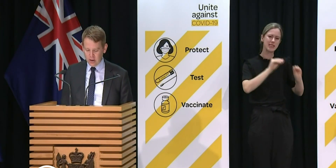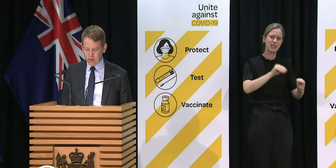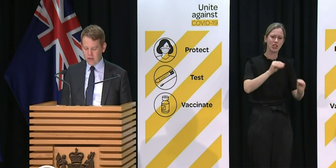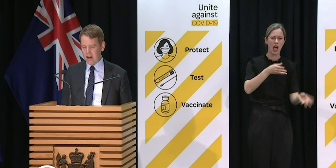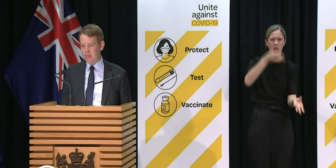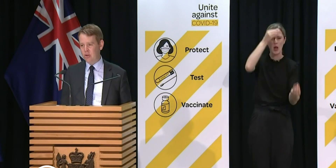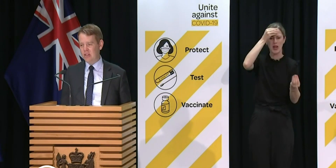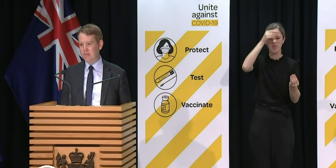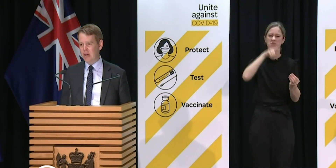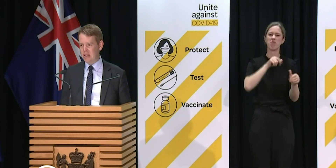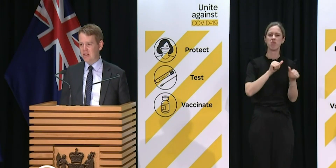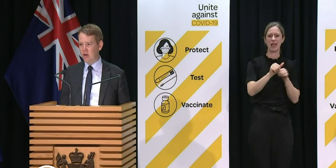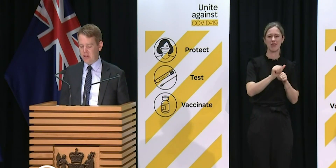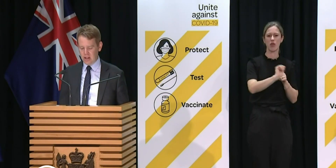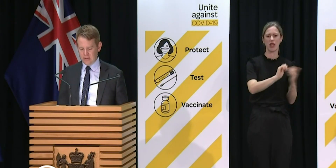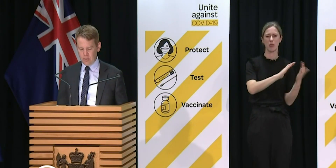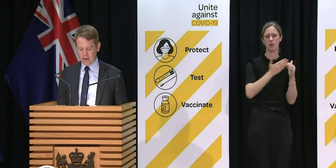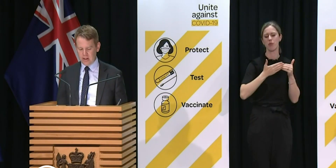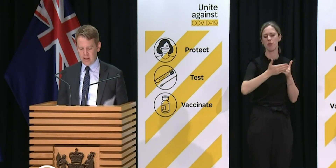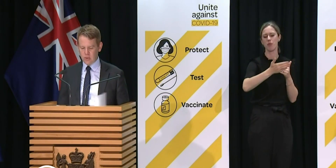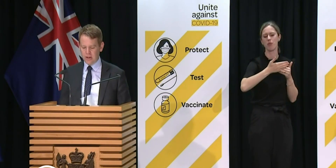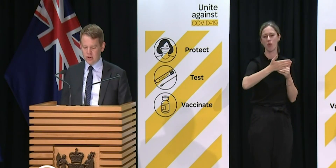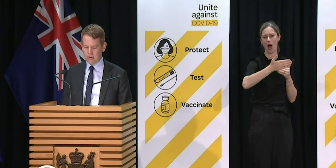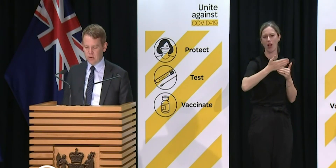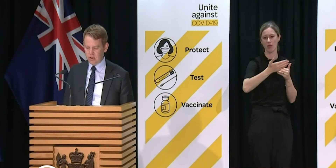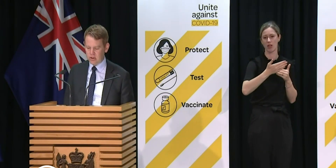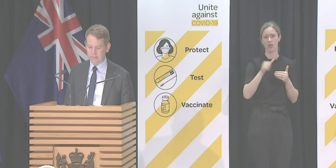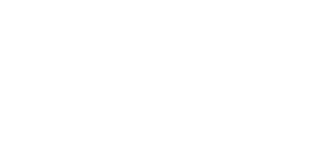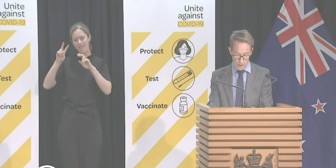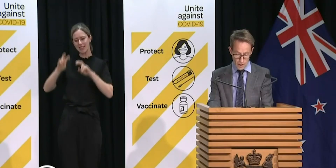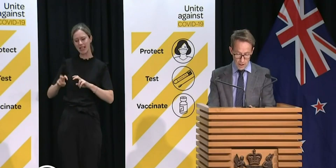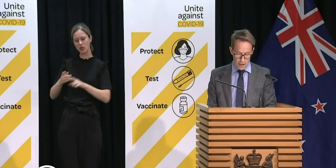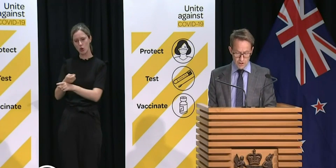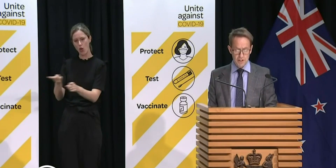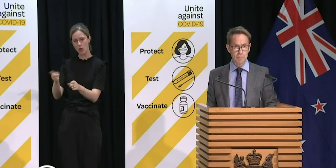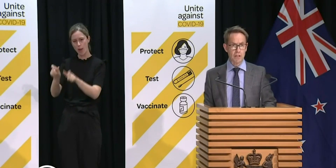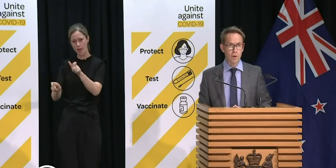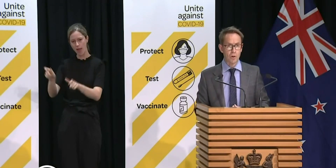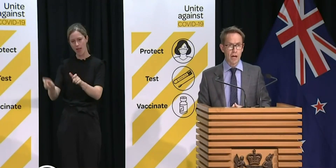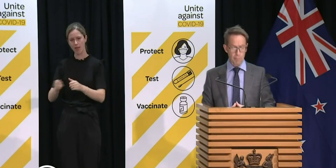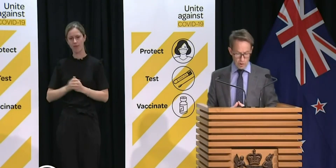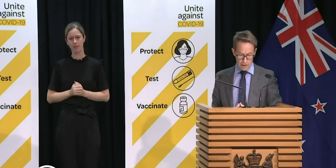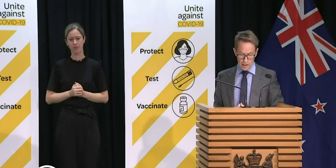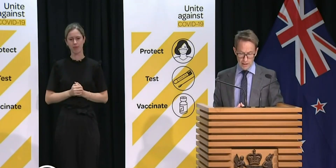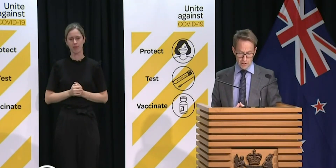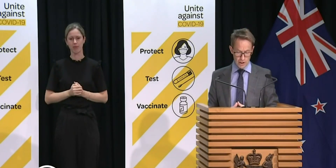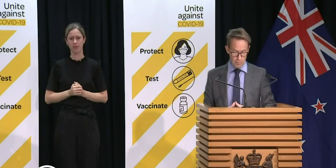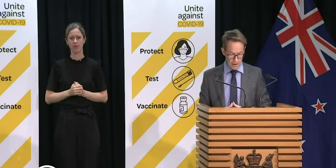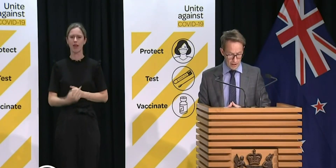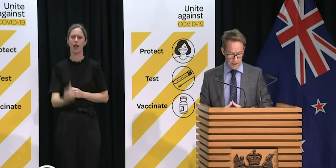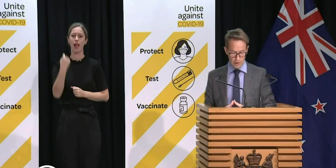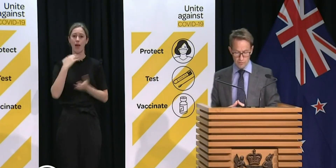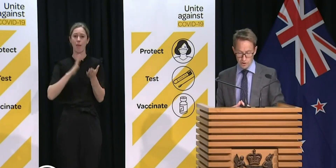learning, will serve our communities best over the next few months, and that's what they should be focused on. Just an update on our modelling.